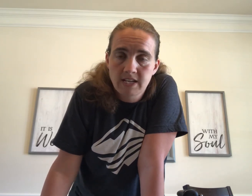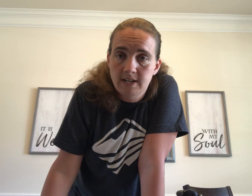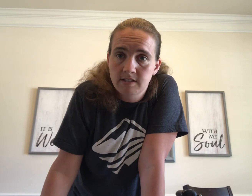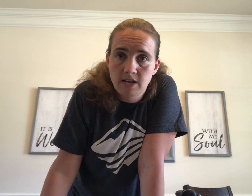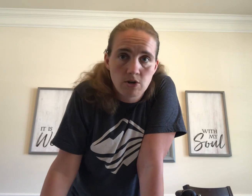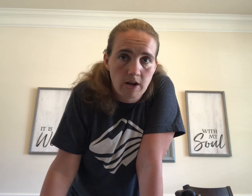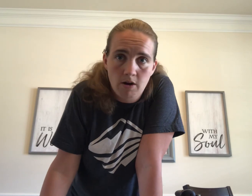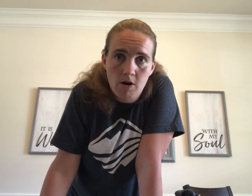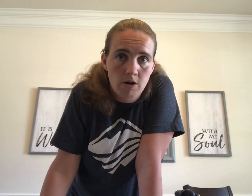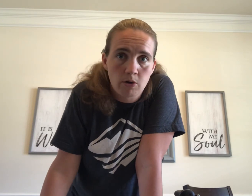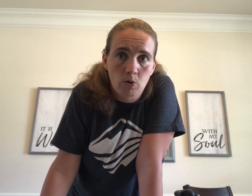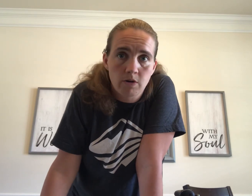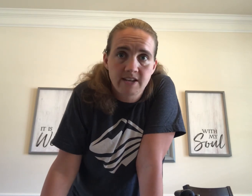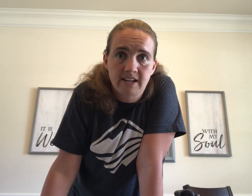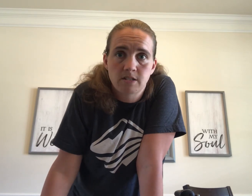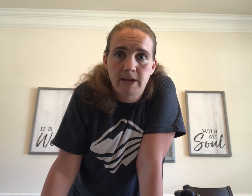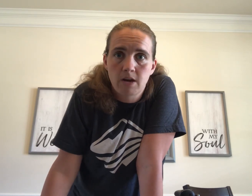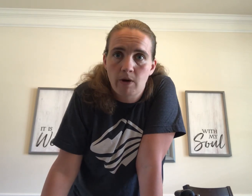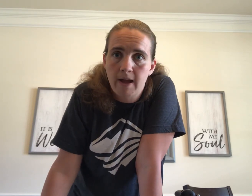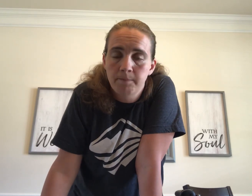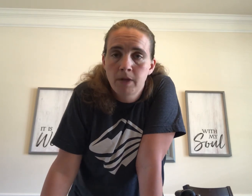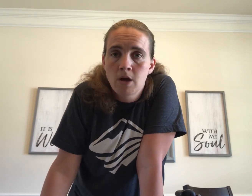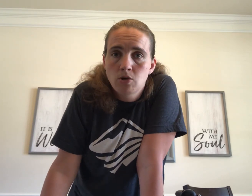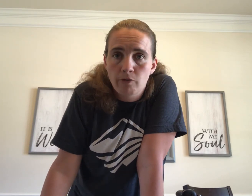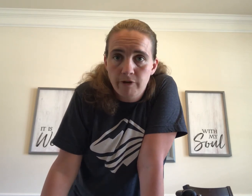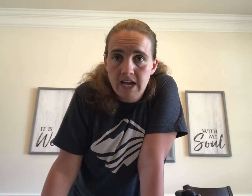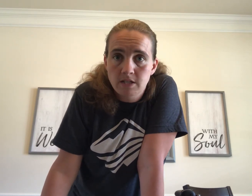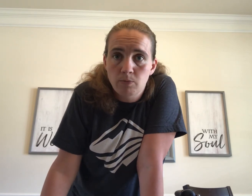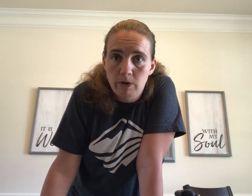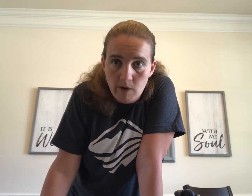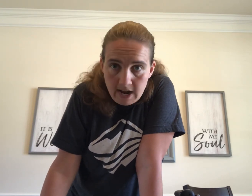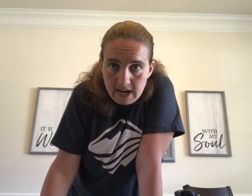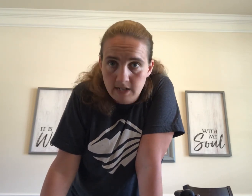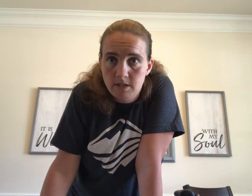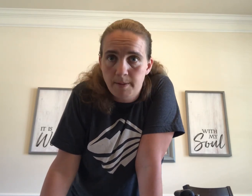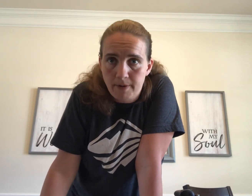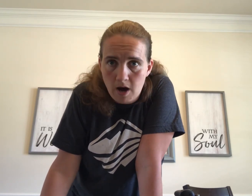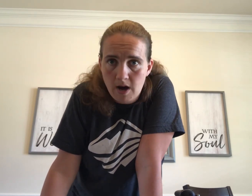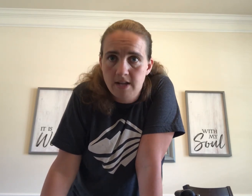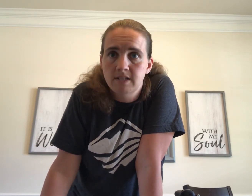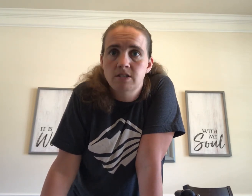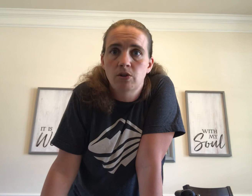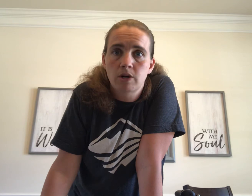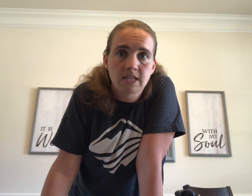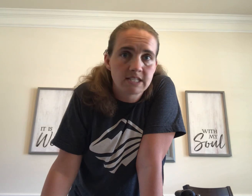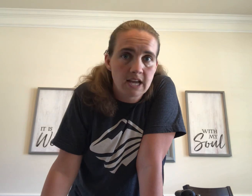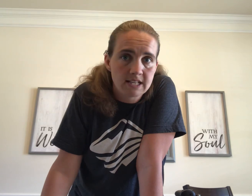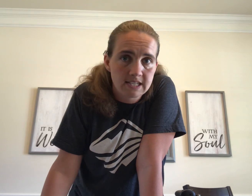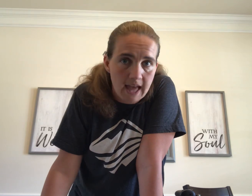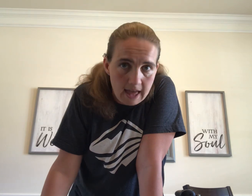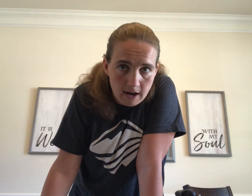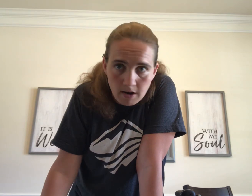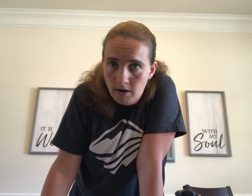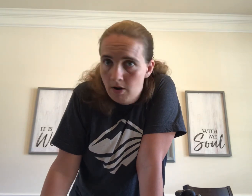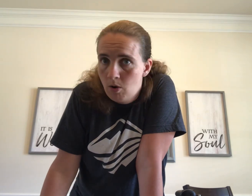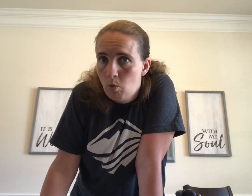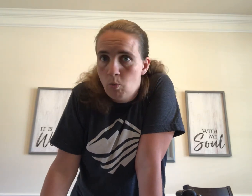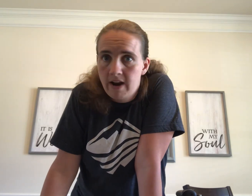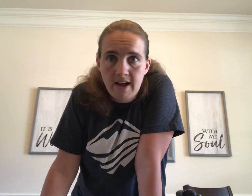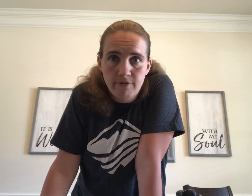336-417-2806, and you can call or text me, okay? Don't forget to rewind, pause, look at these signs again, whatever you